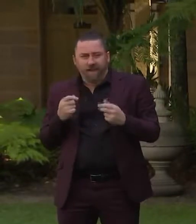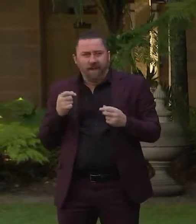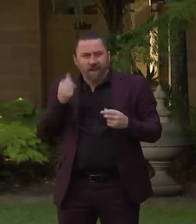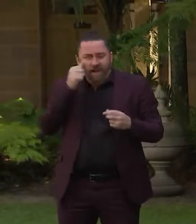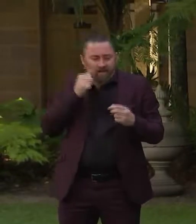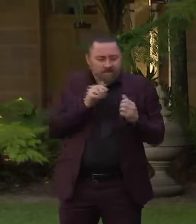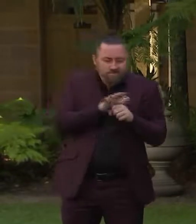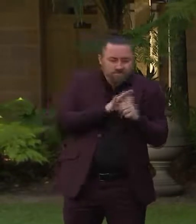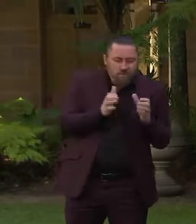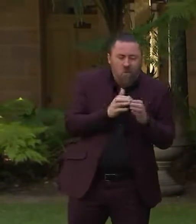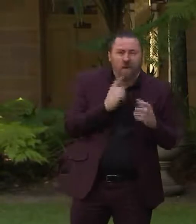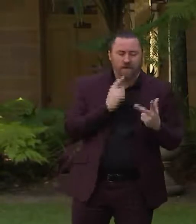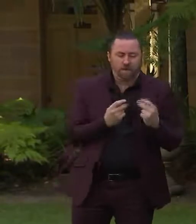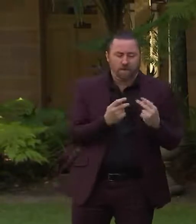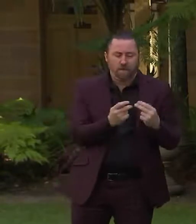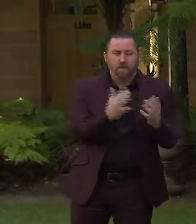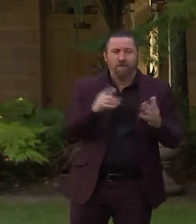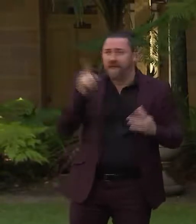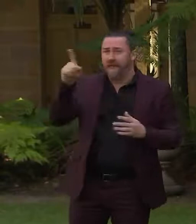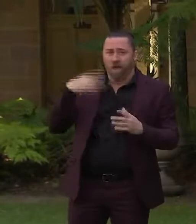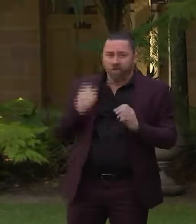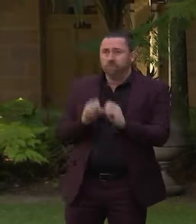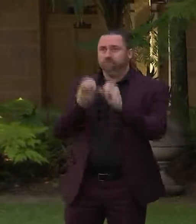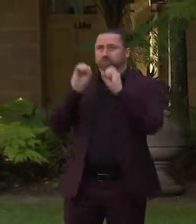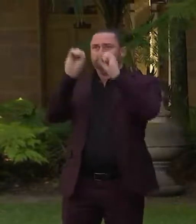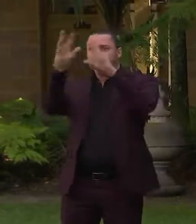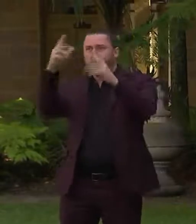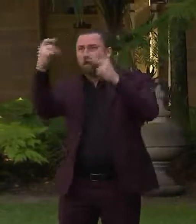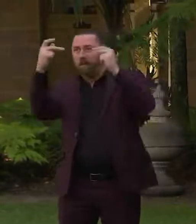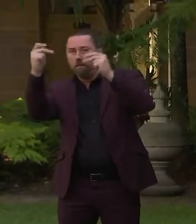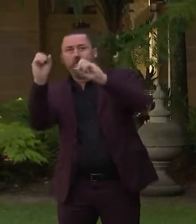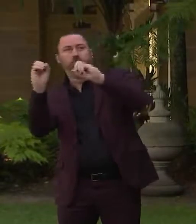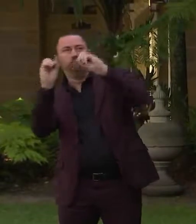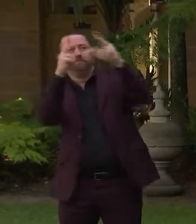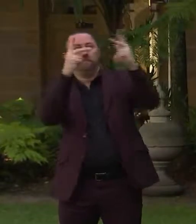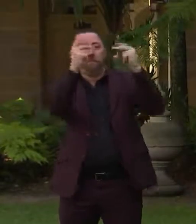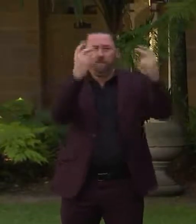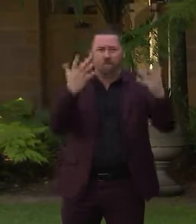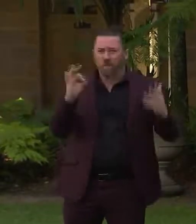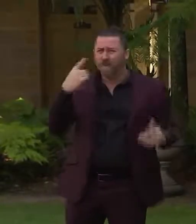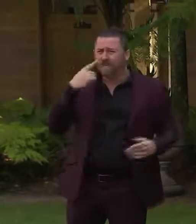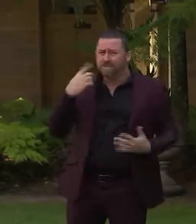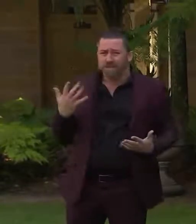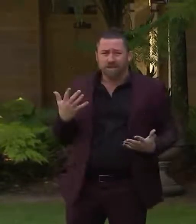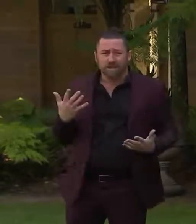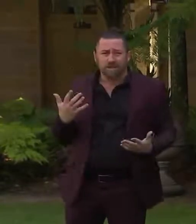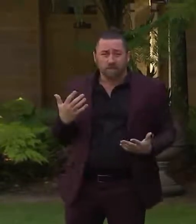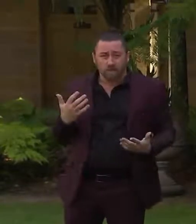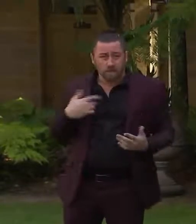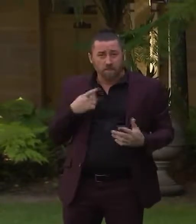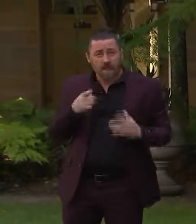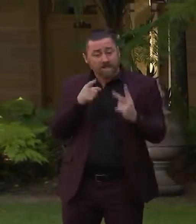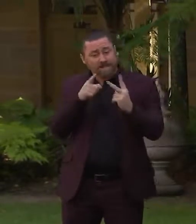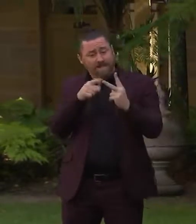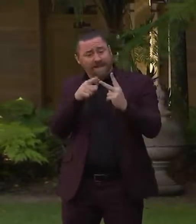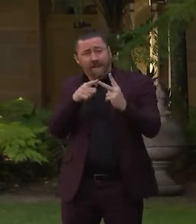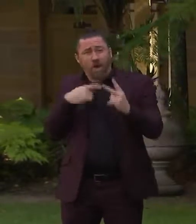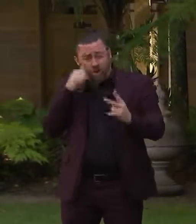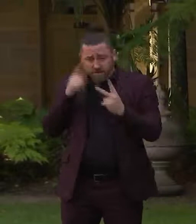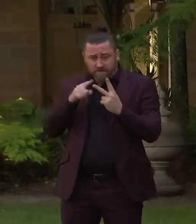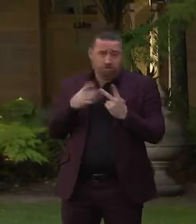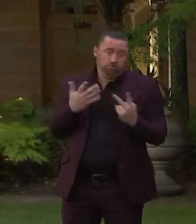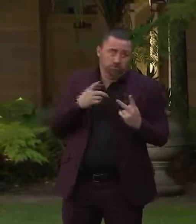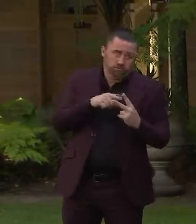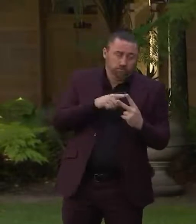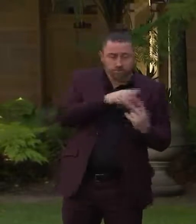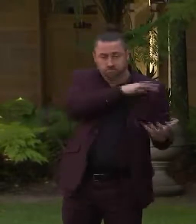densely populated states. We have not had that certainty of particularly second dose supply, but even first